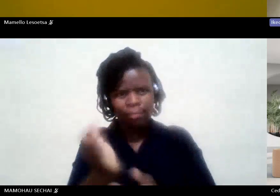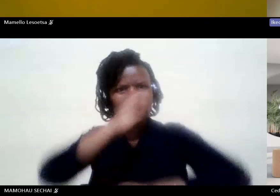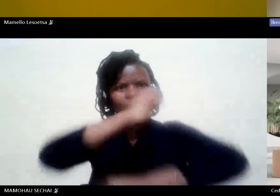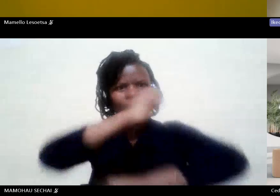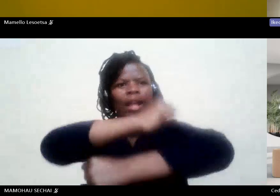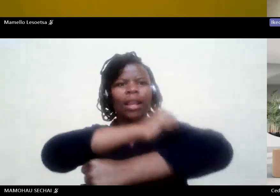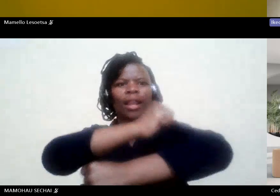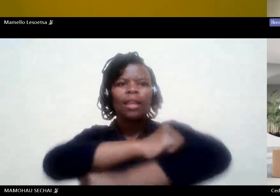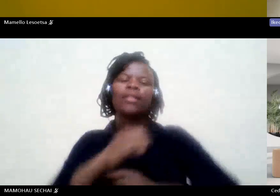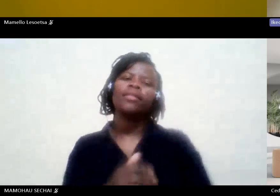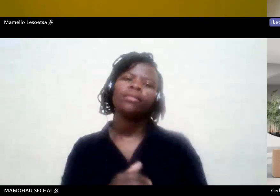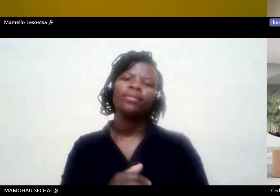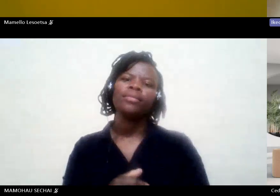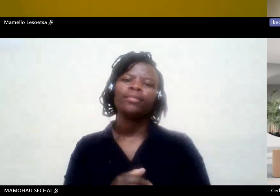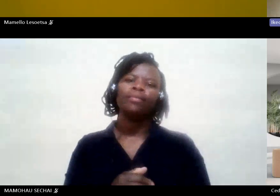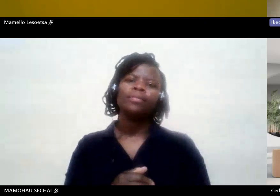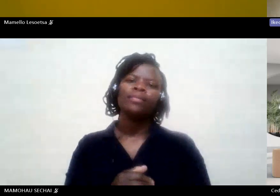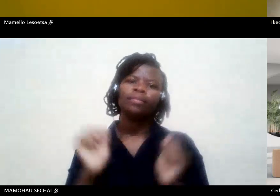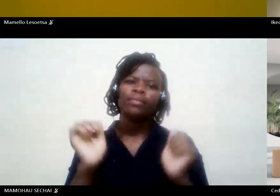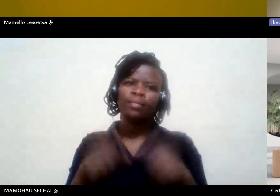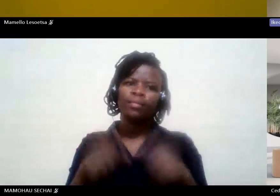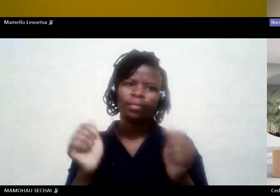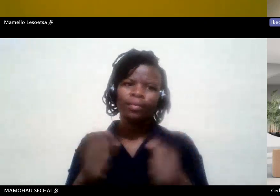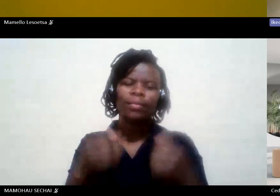Yeah. Thanks very much. Yeah. So